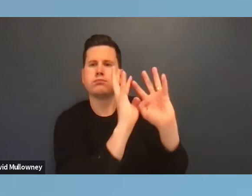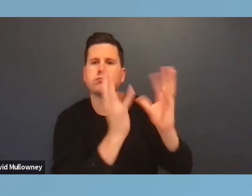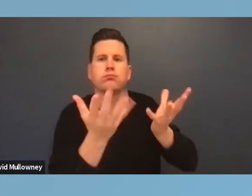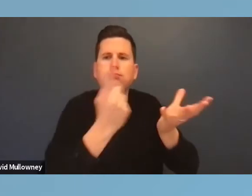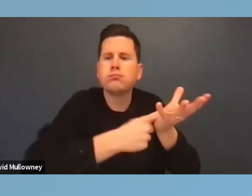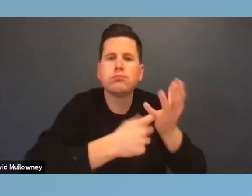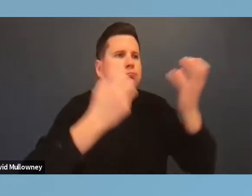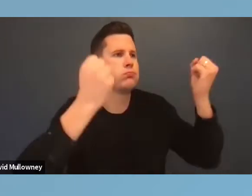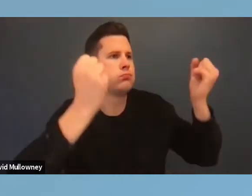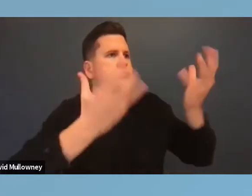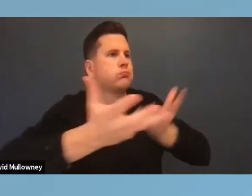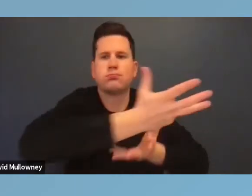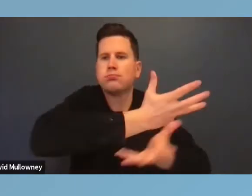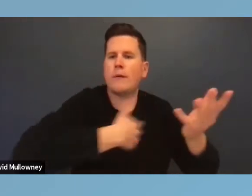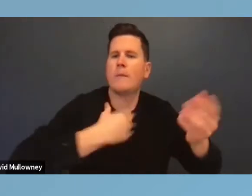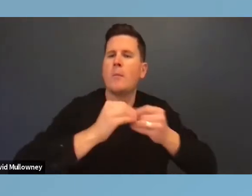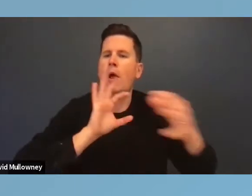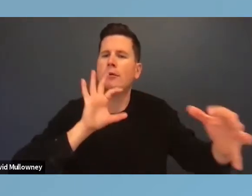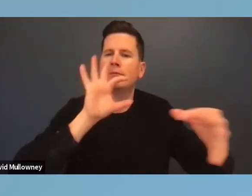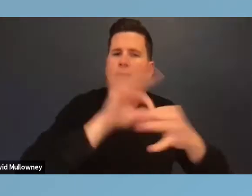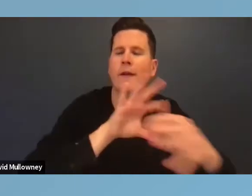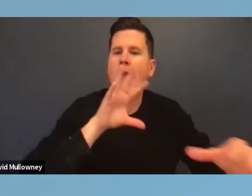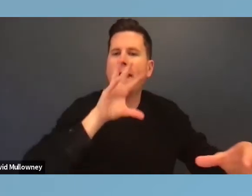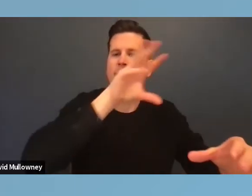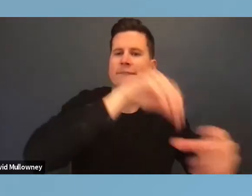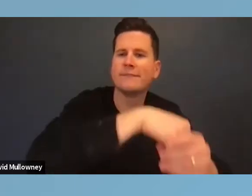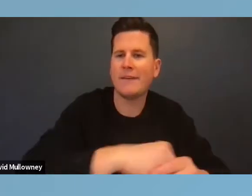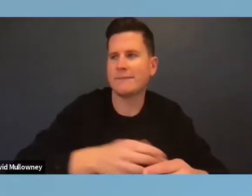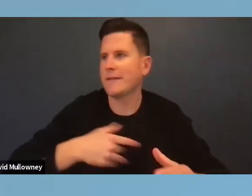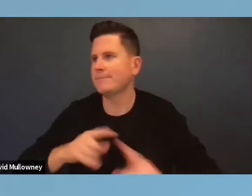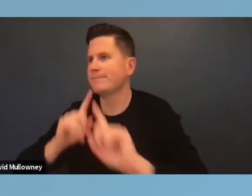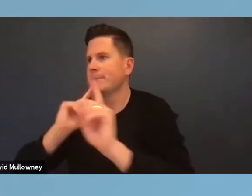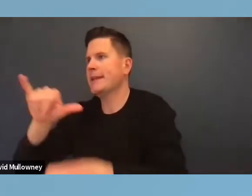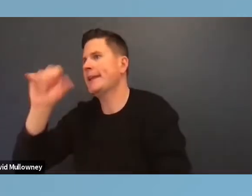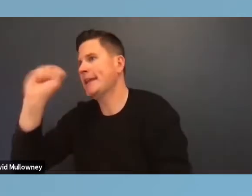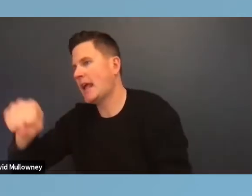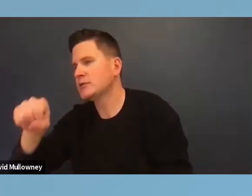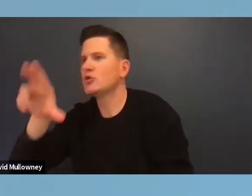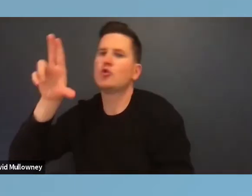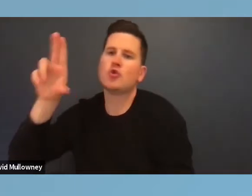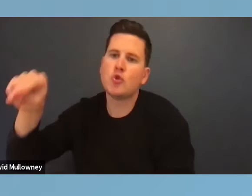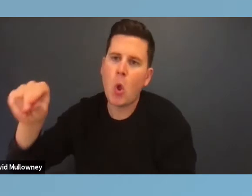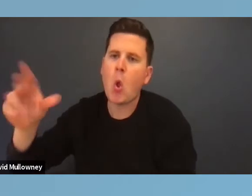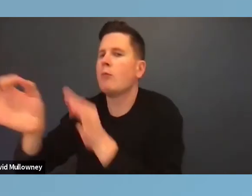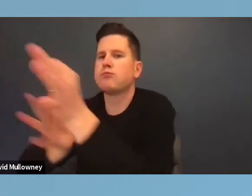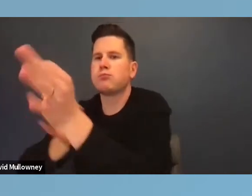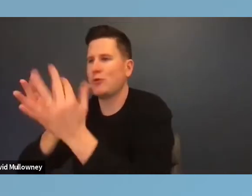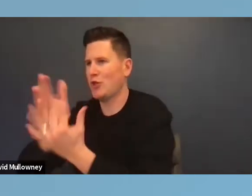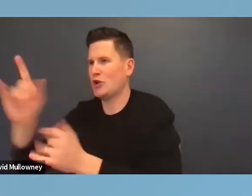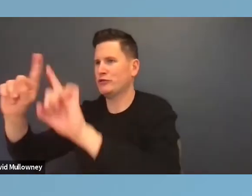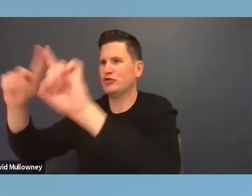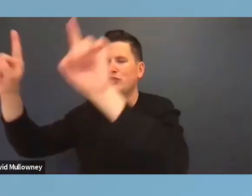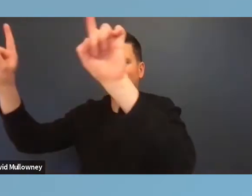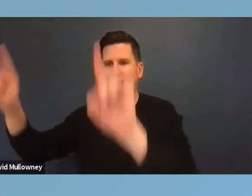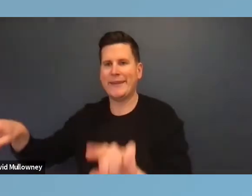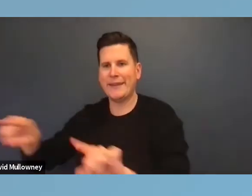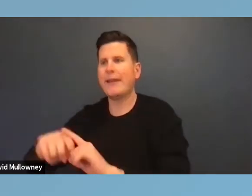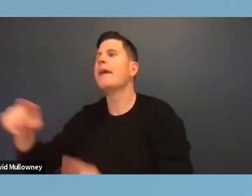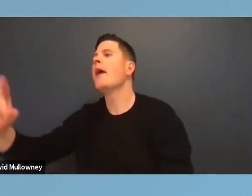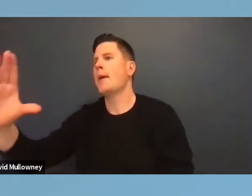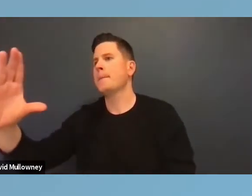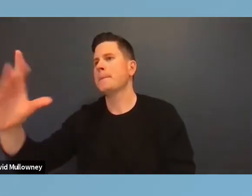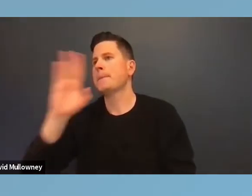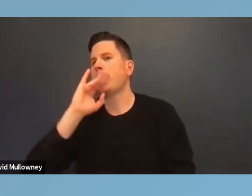doctor, and in the group where everyone was speaking, I felt very disconnected because I had to answer to the interpreter on the